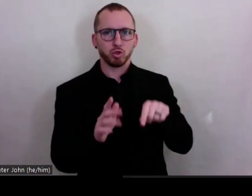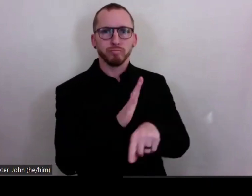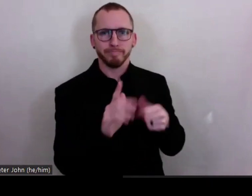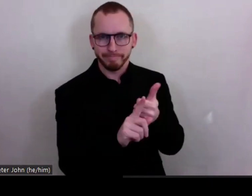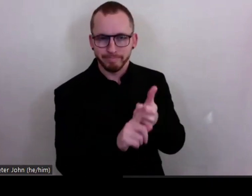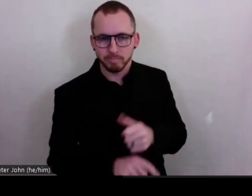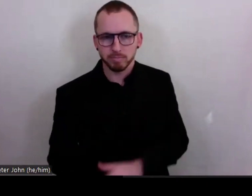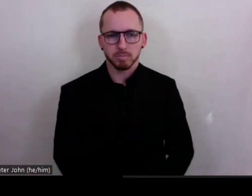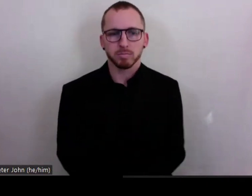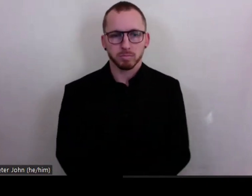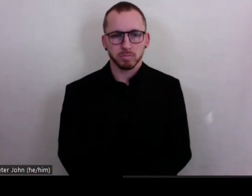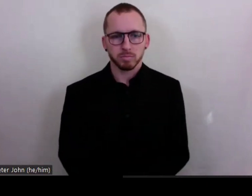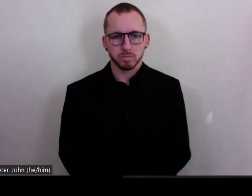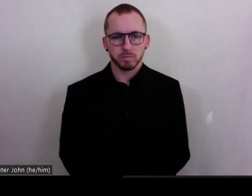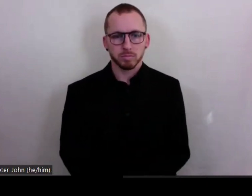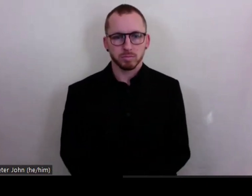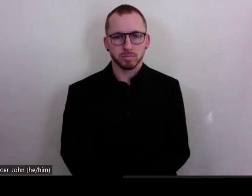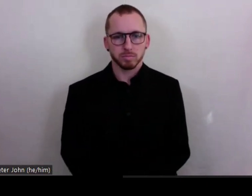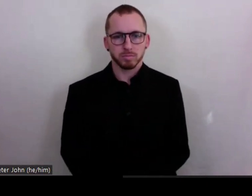second one is by poison,